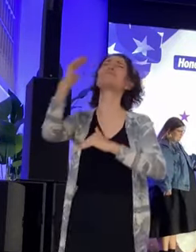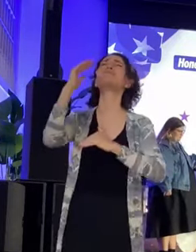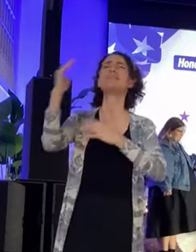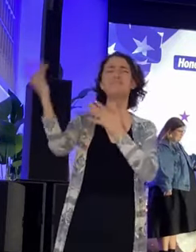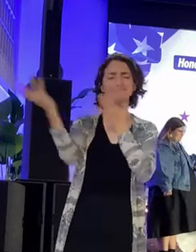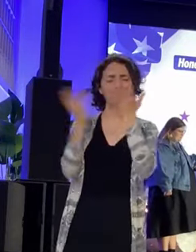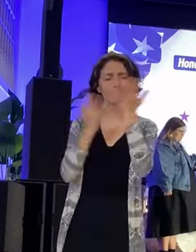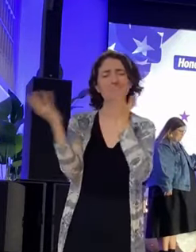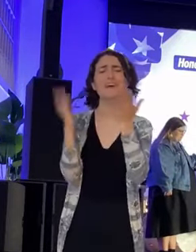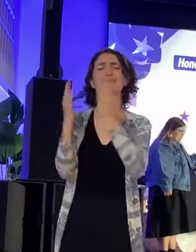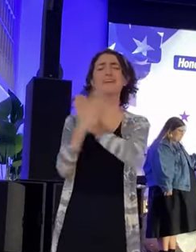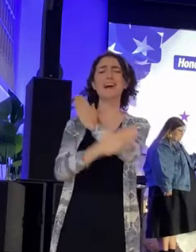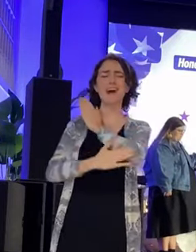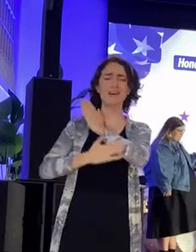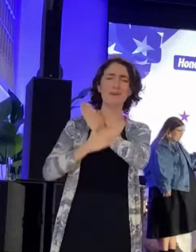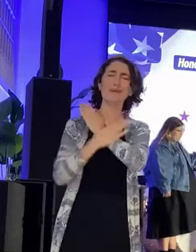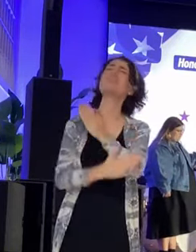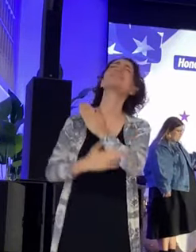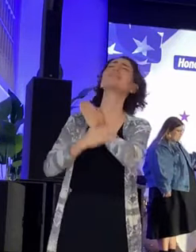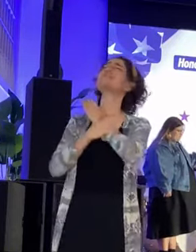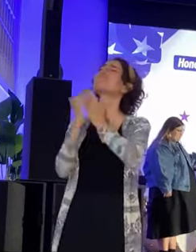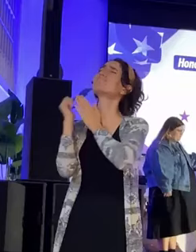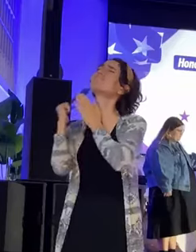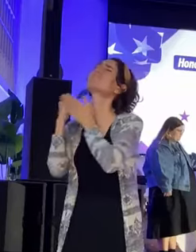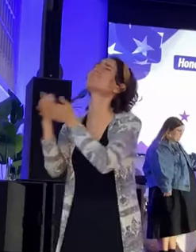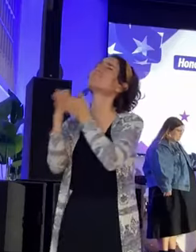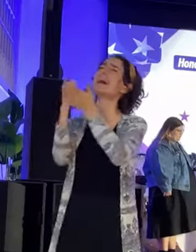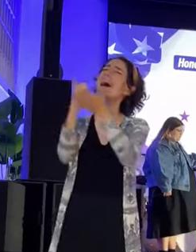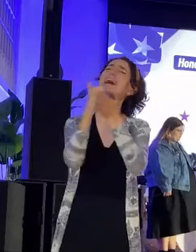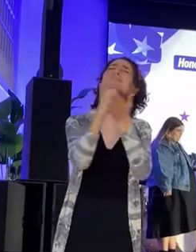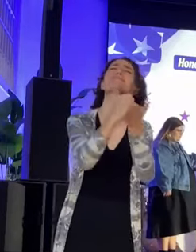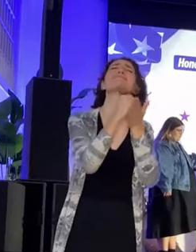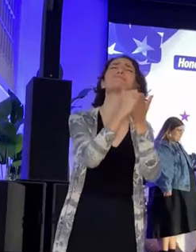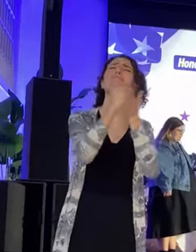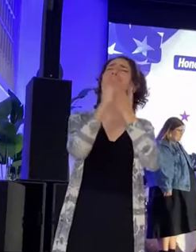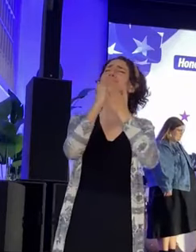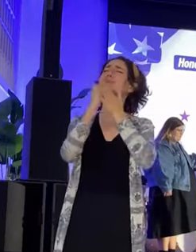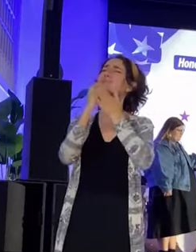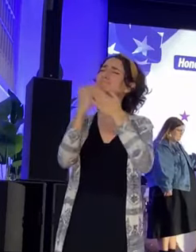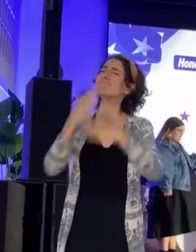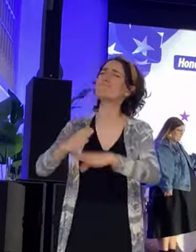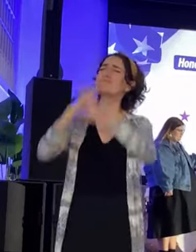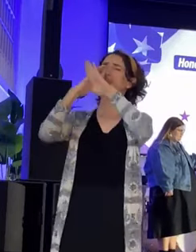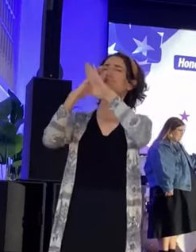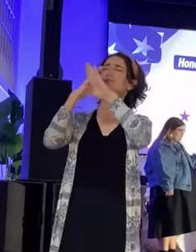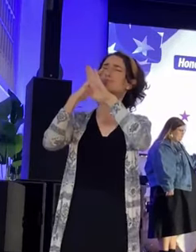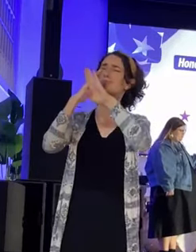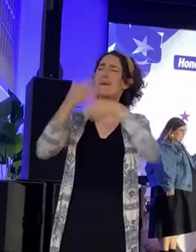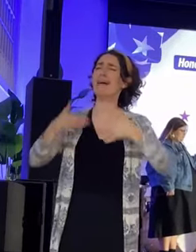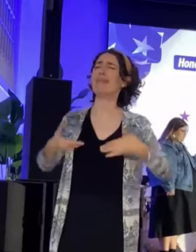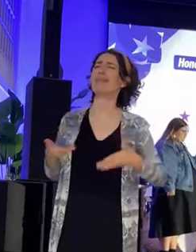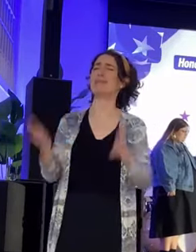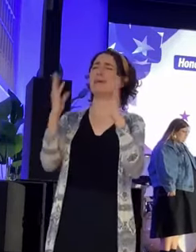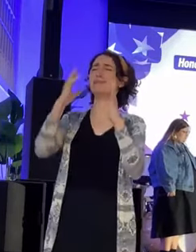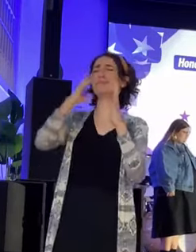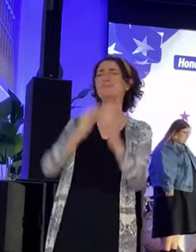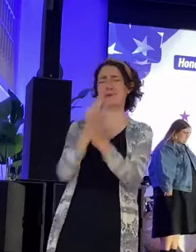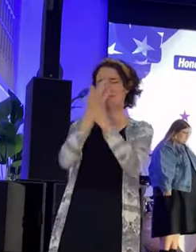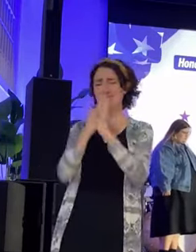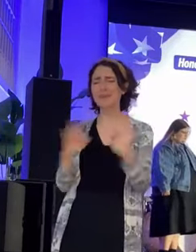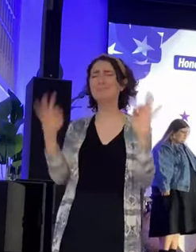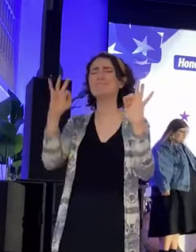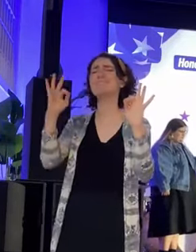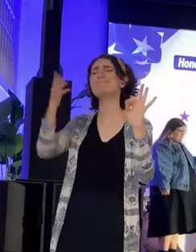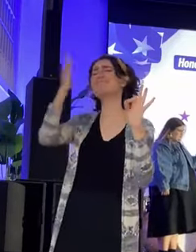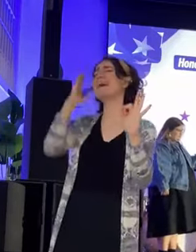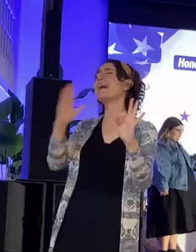serving our country, of helping to ensure that we live in the free nation that we do. And God, I